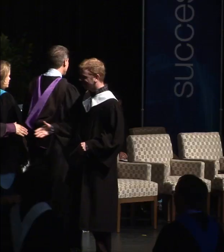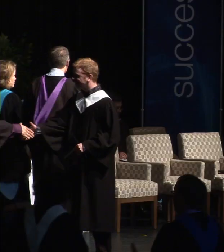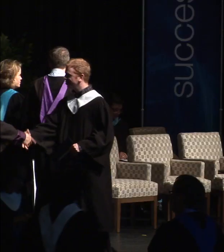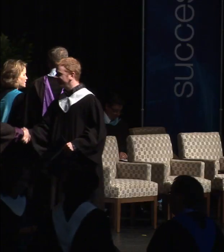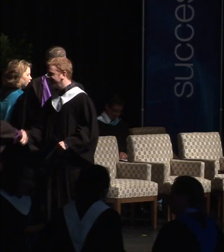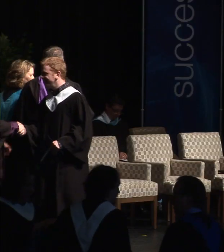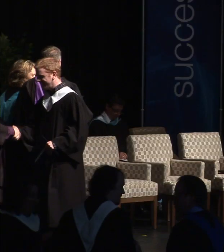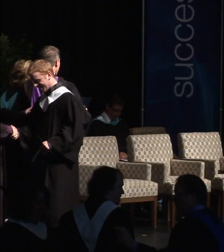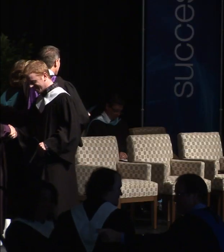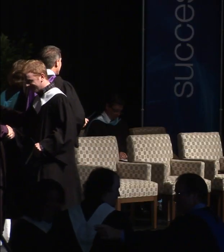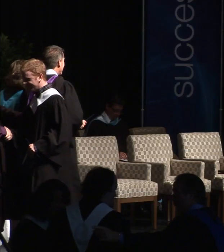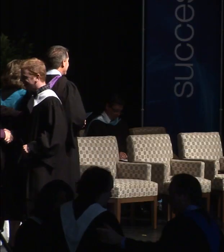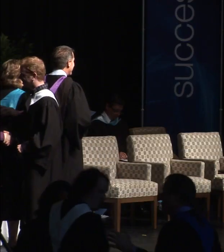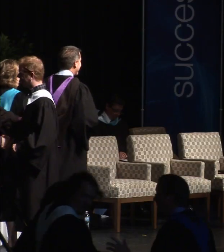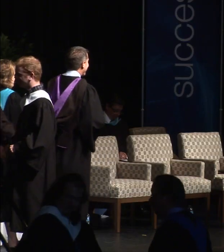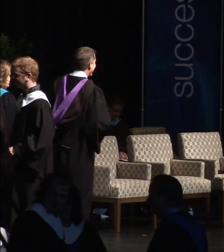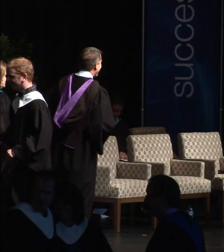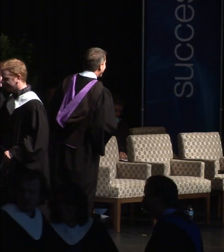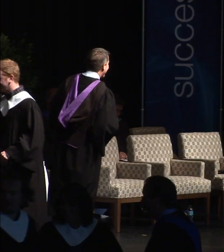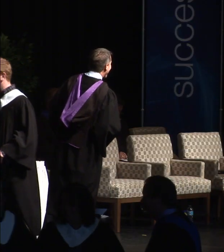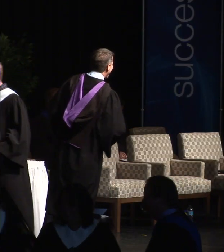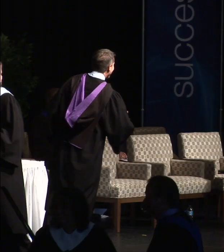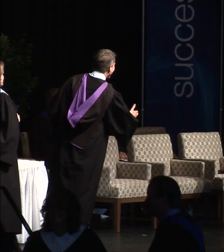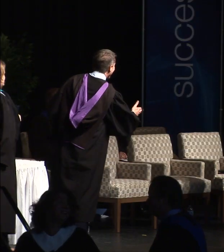Haley Ann Isidore.